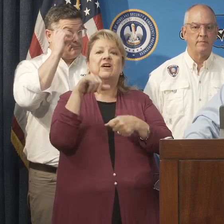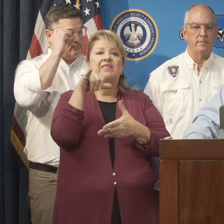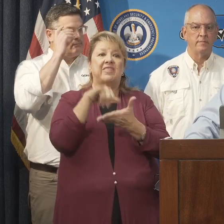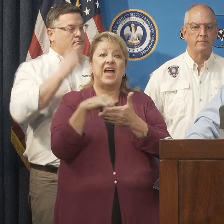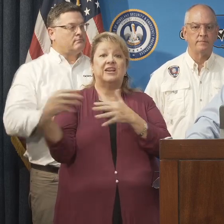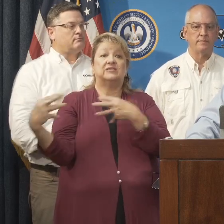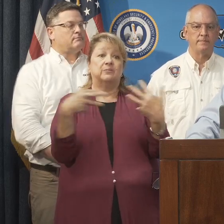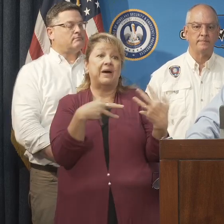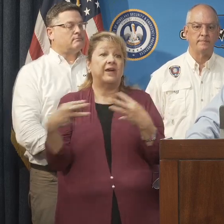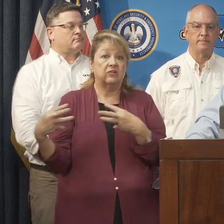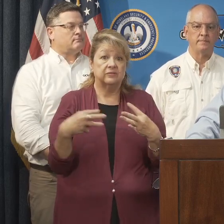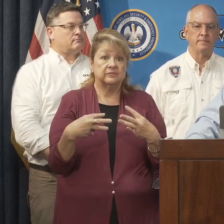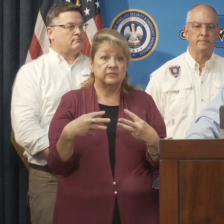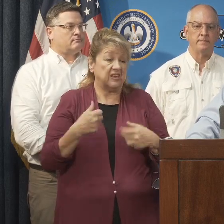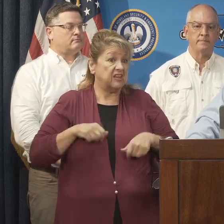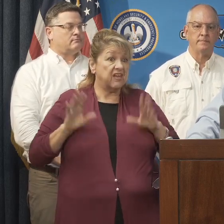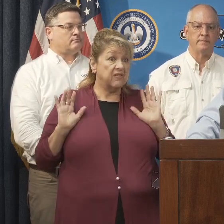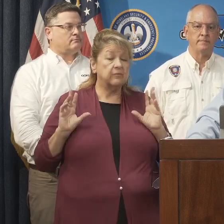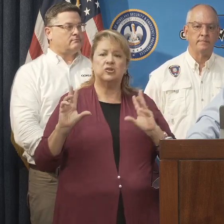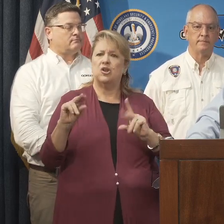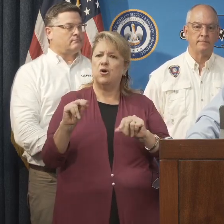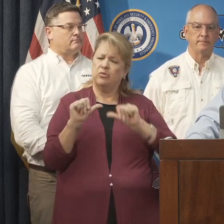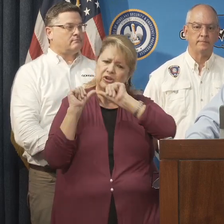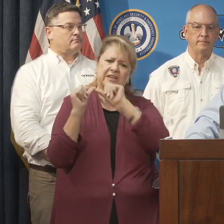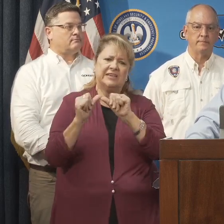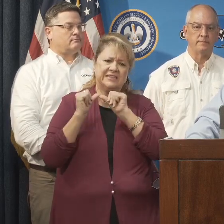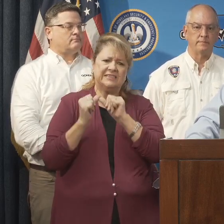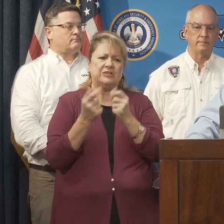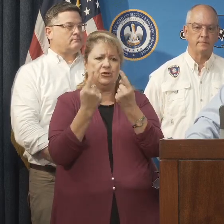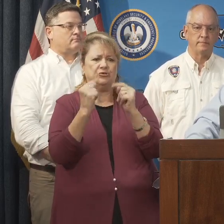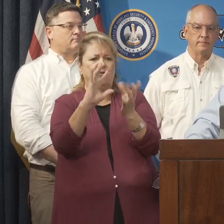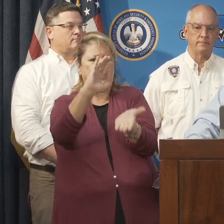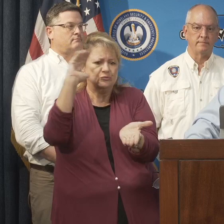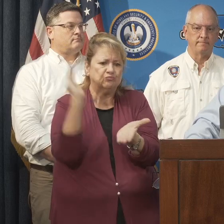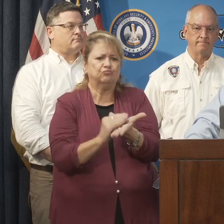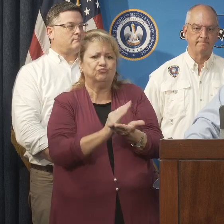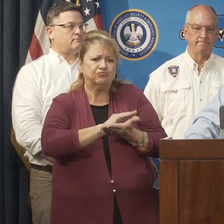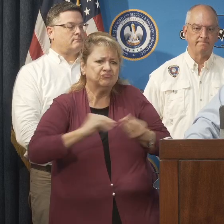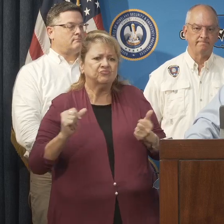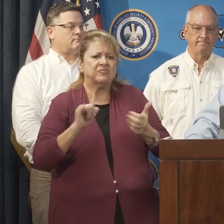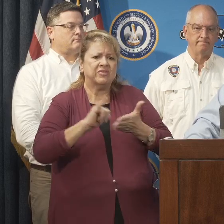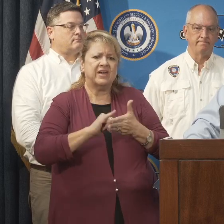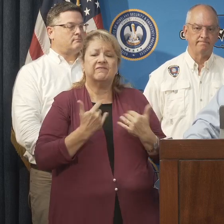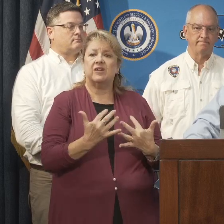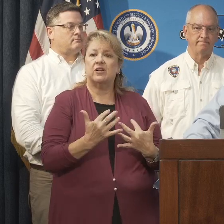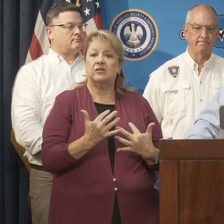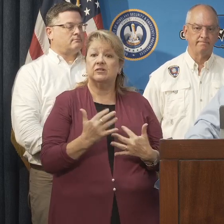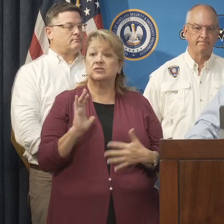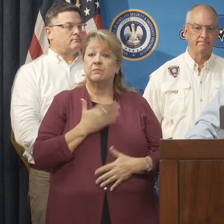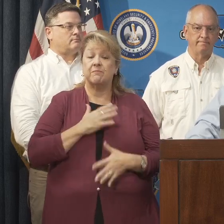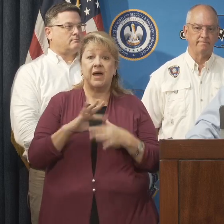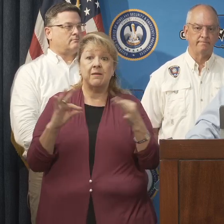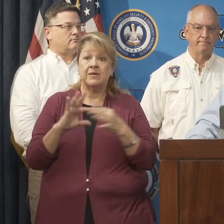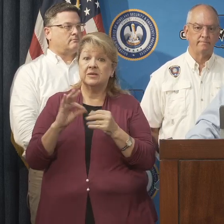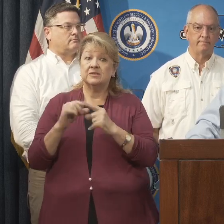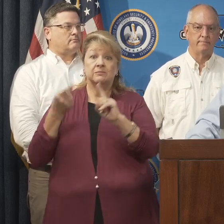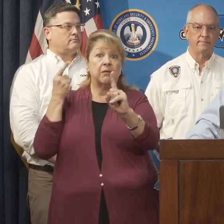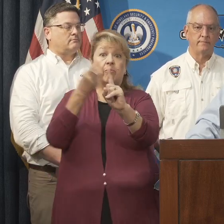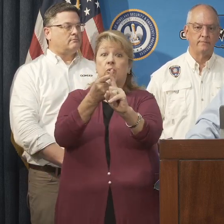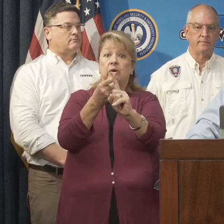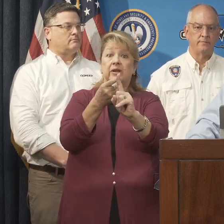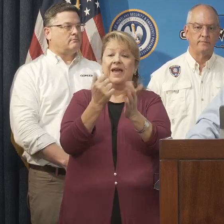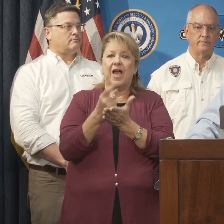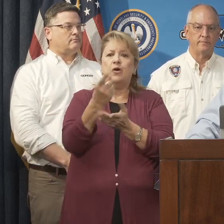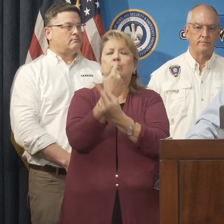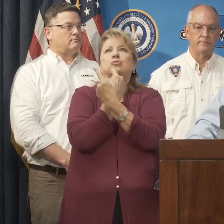going to continue to fight, and I'm very proud of each and every one of them. So again, the message is, and I'm asking you to help us get